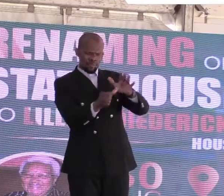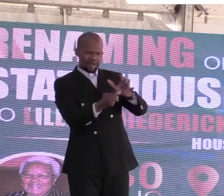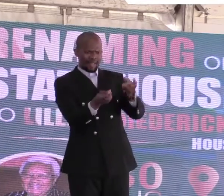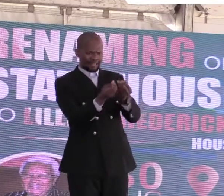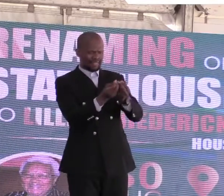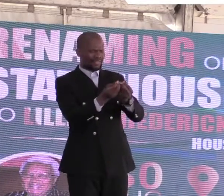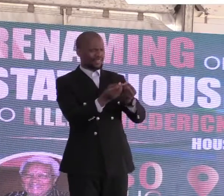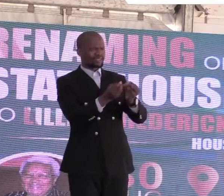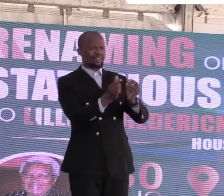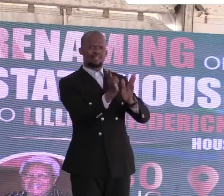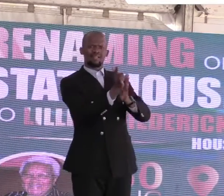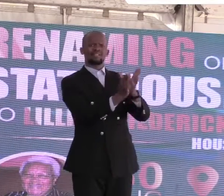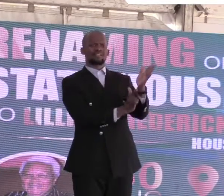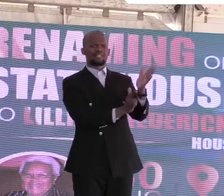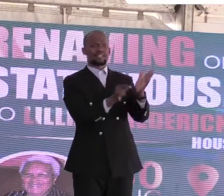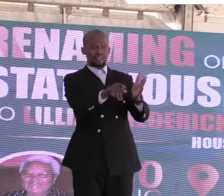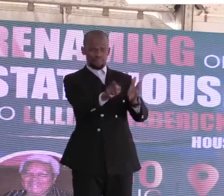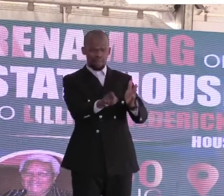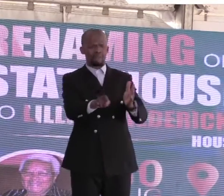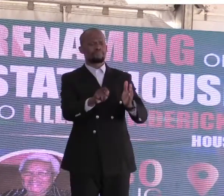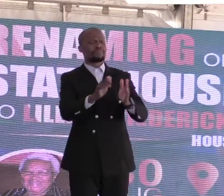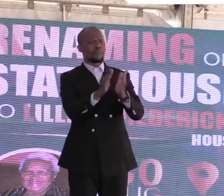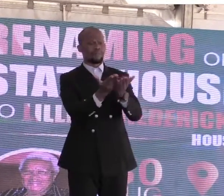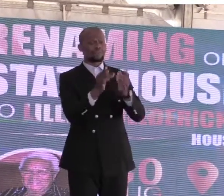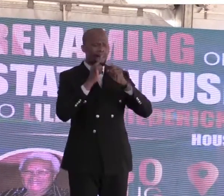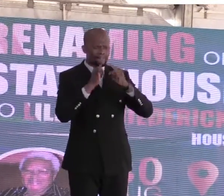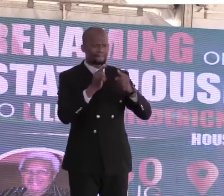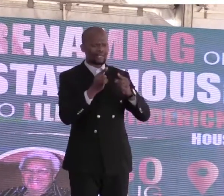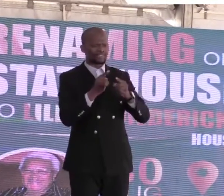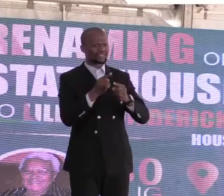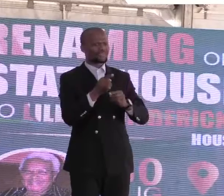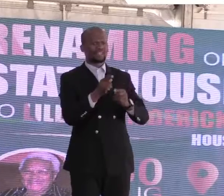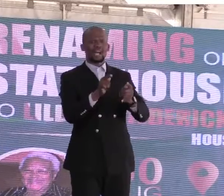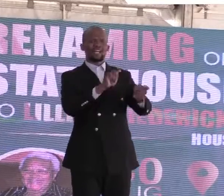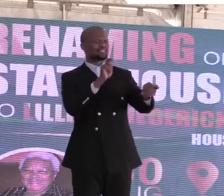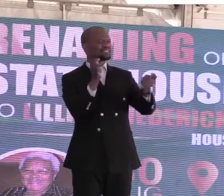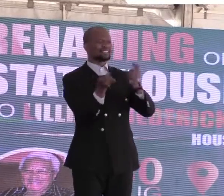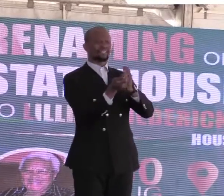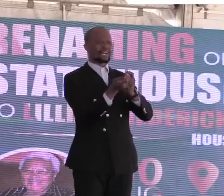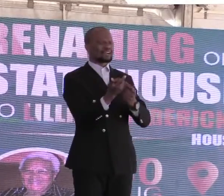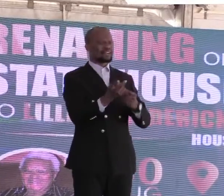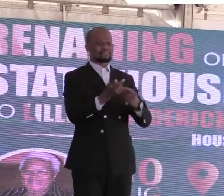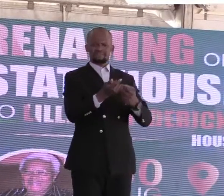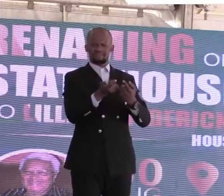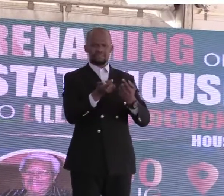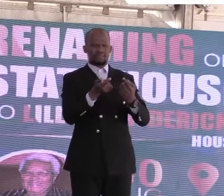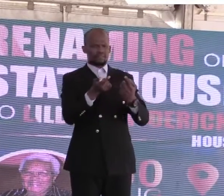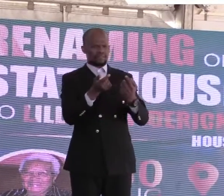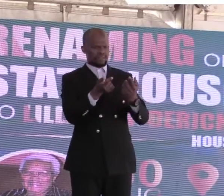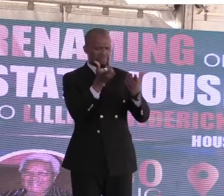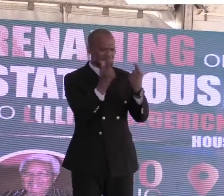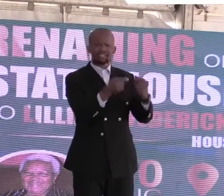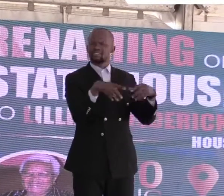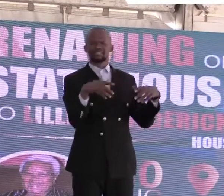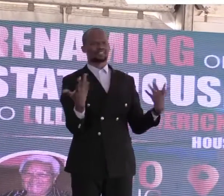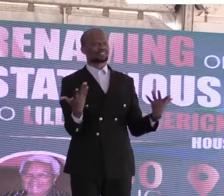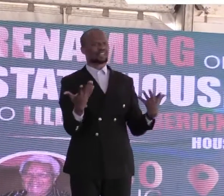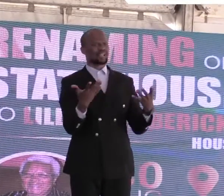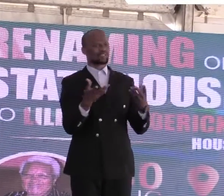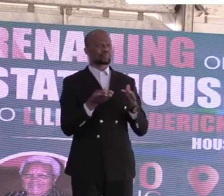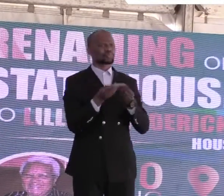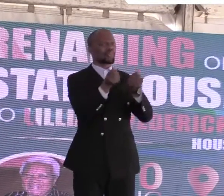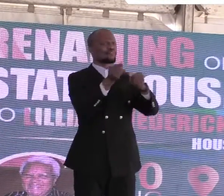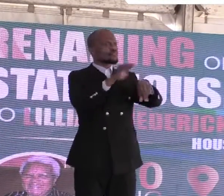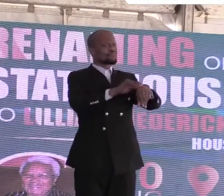legislation that we've put on the books, it has not yet translated into concrete action to address these incidents.